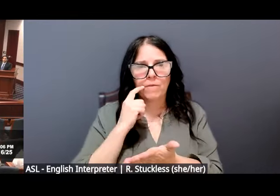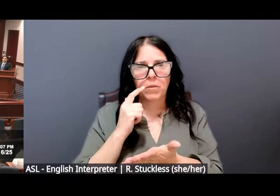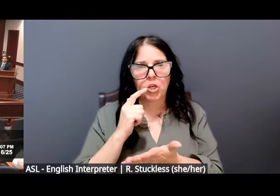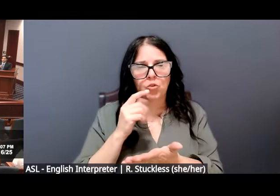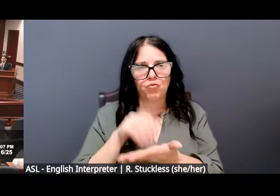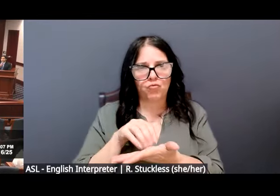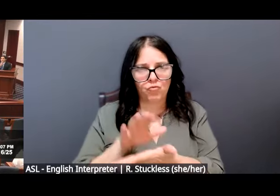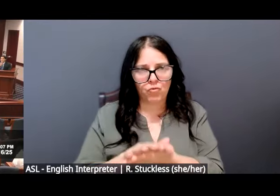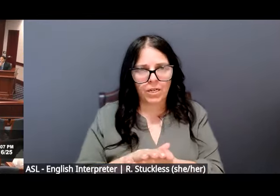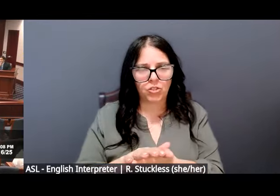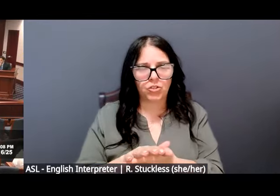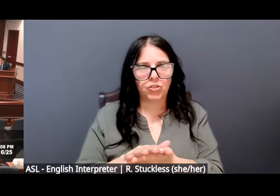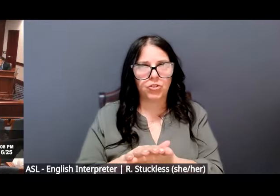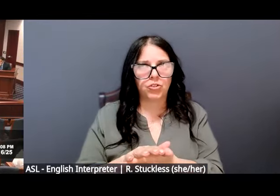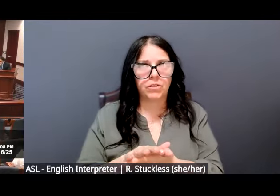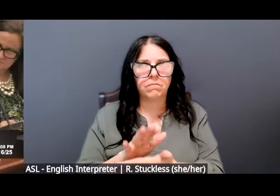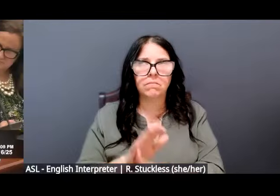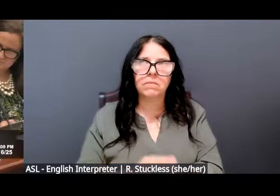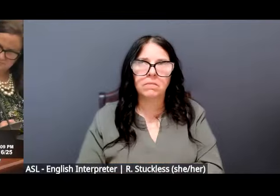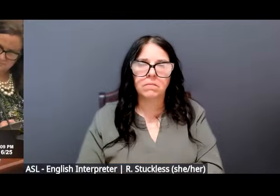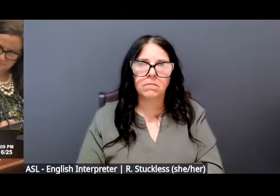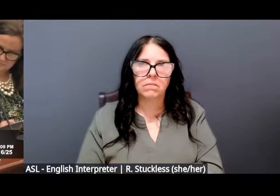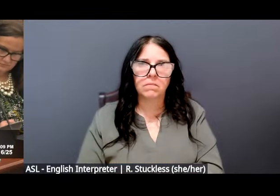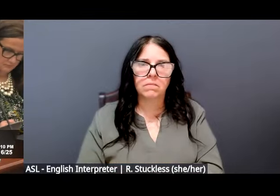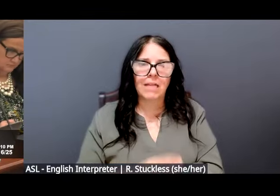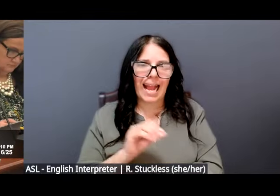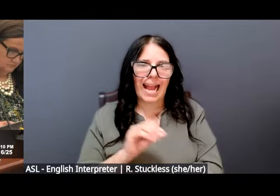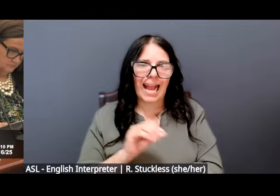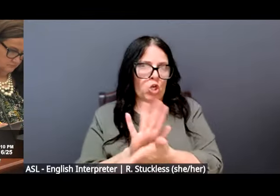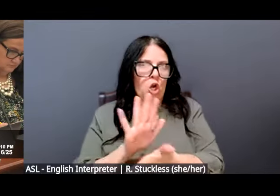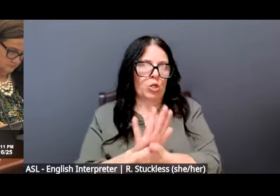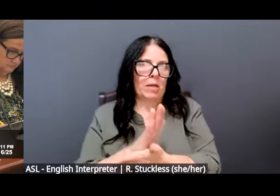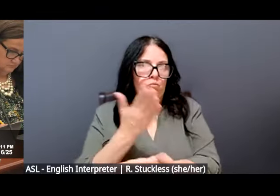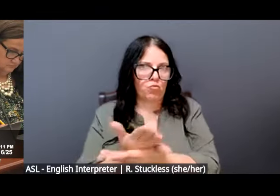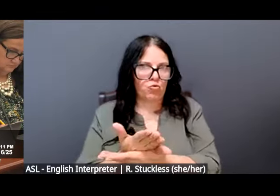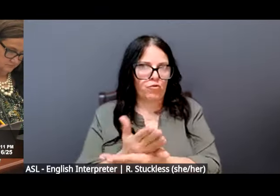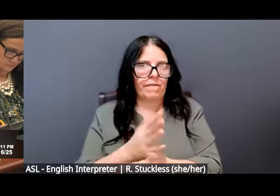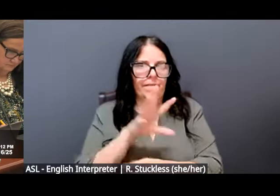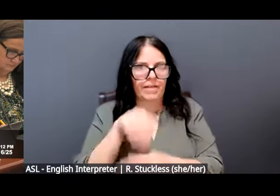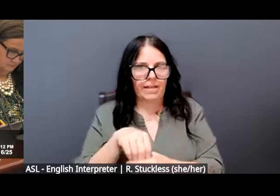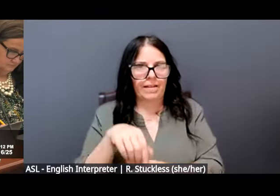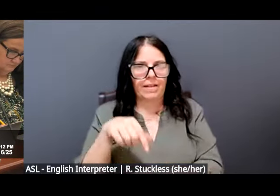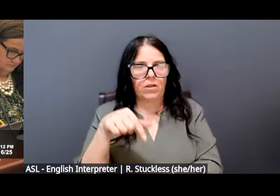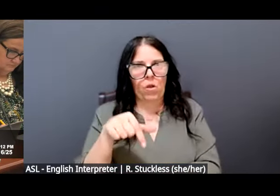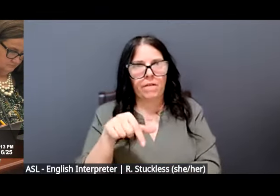proof in the qualified voter file. I just think that's.